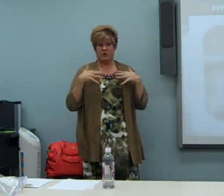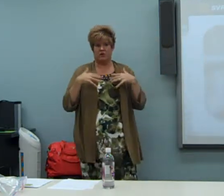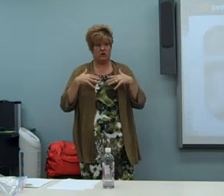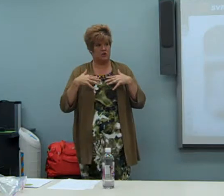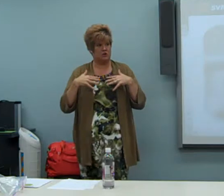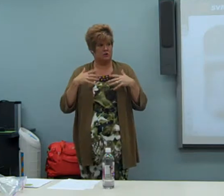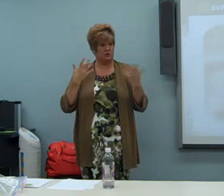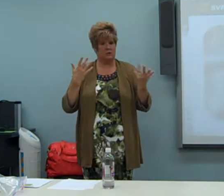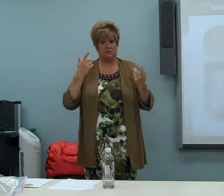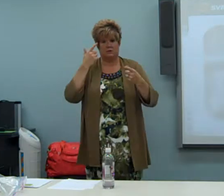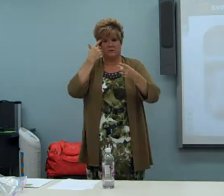What are your fears?